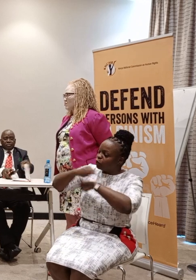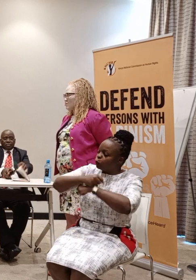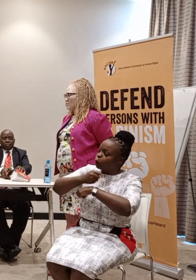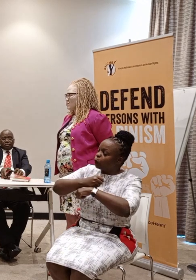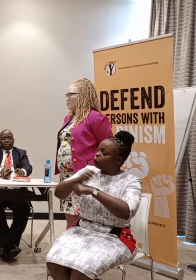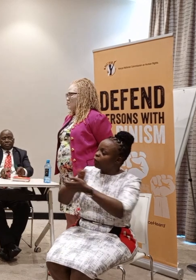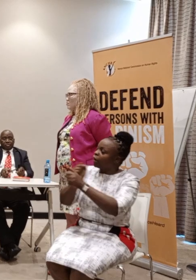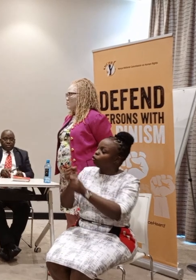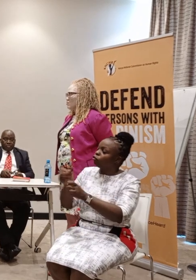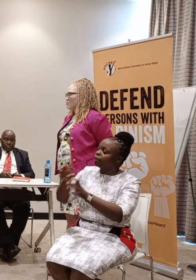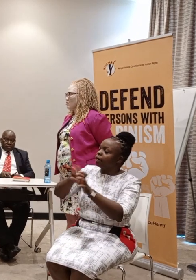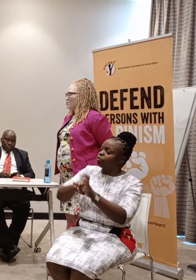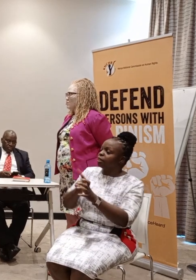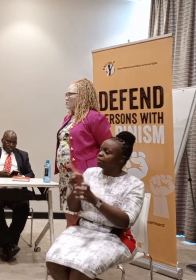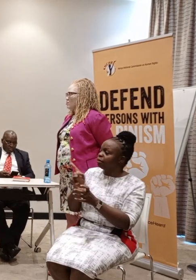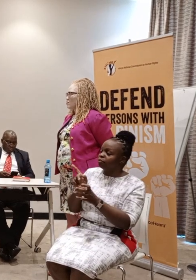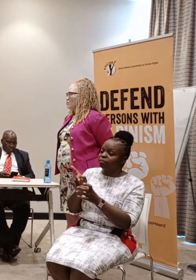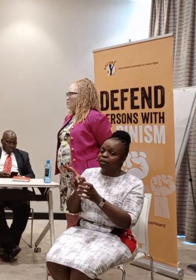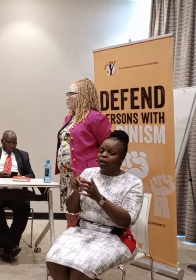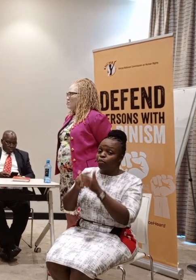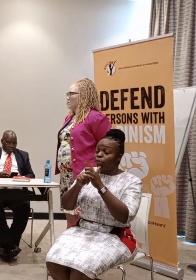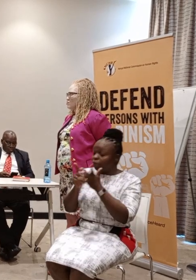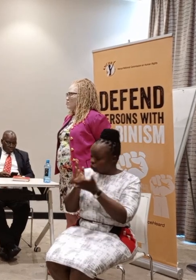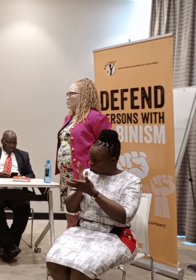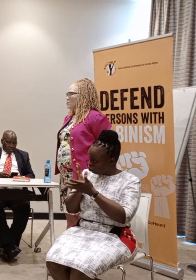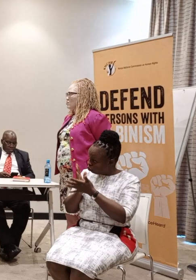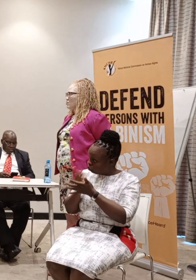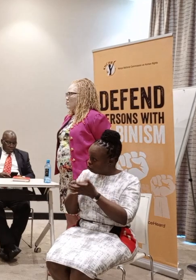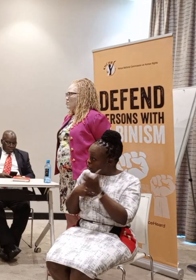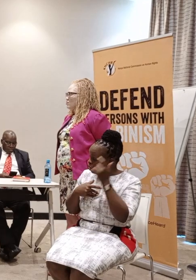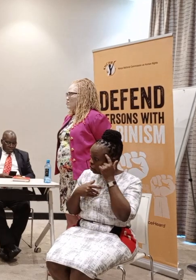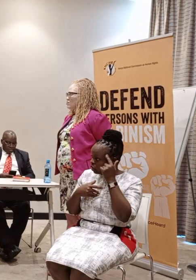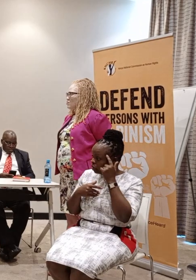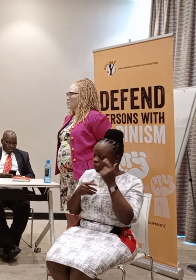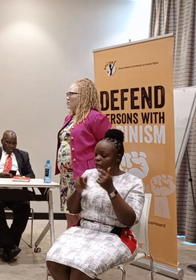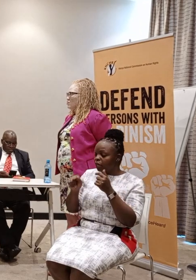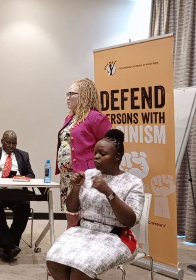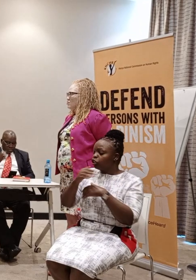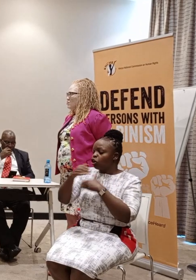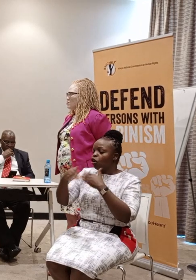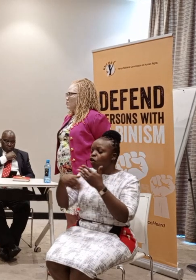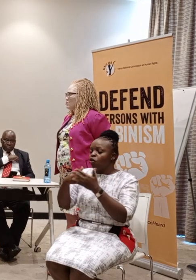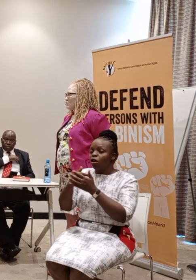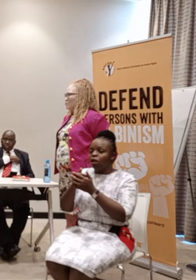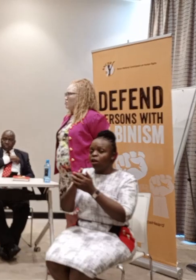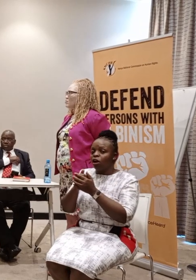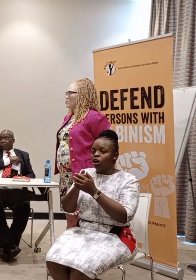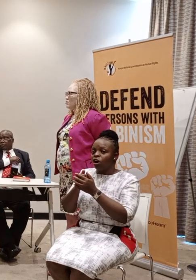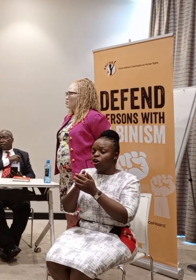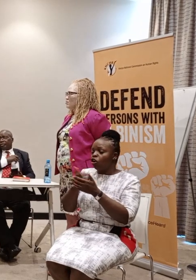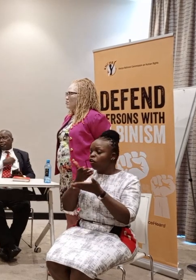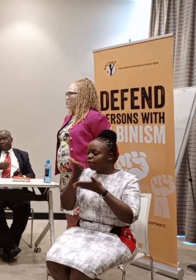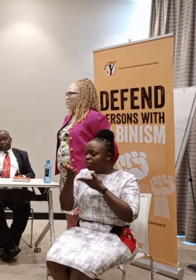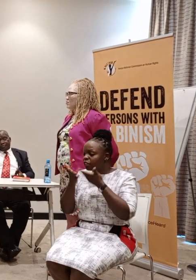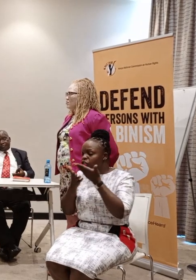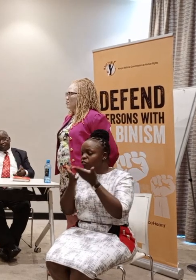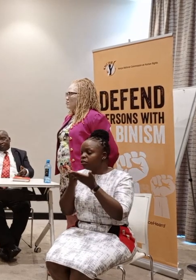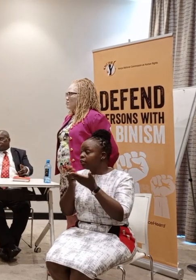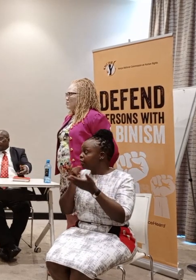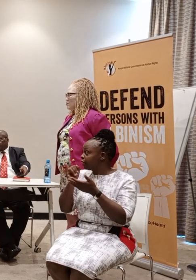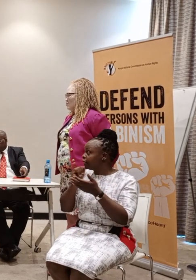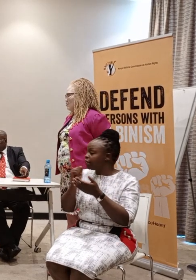I must say this. I think this whole conversation is a power relation issue.